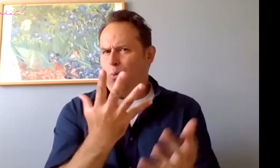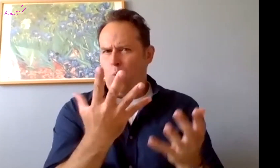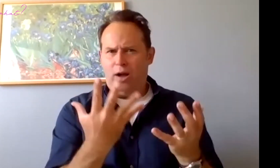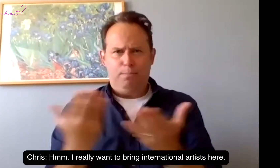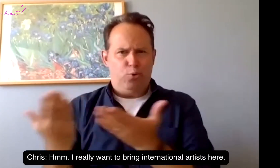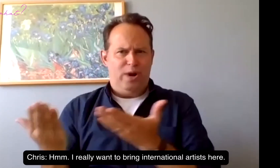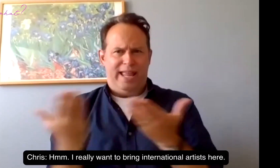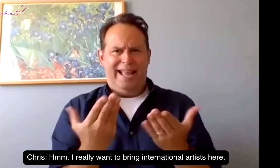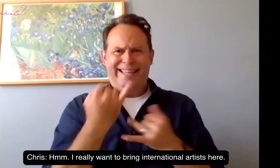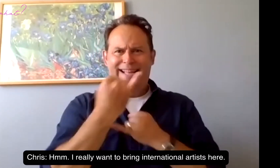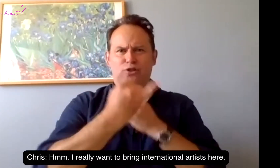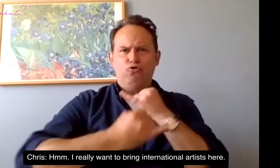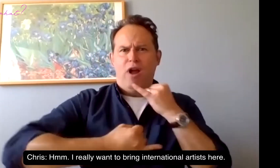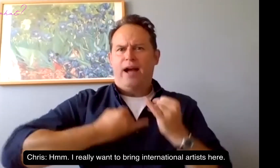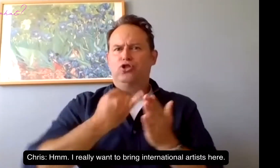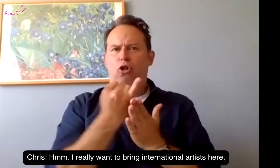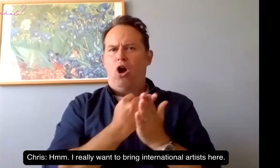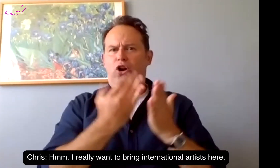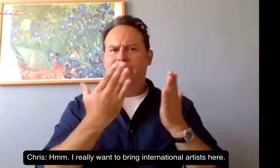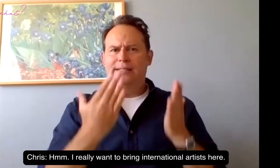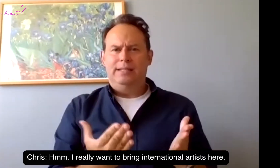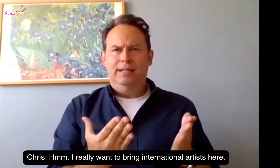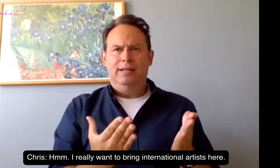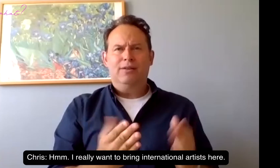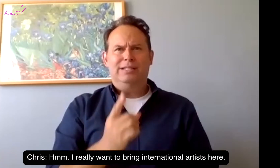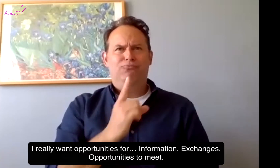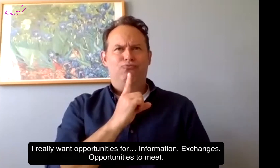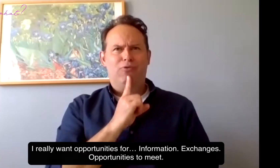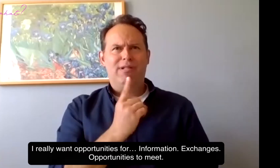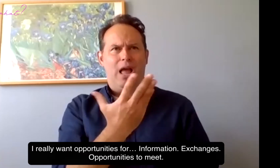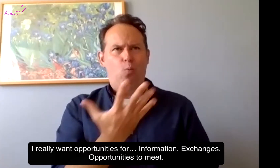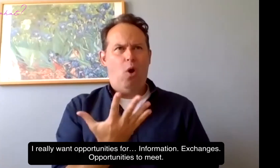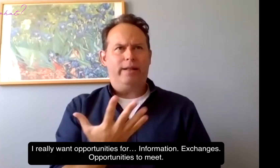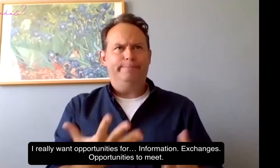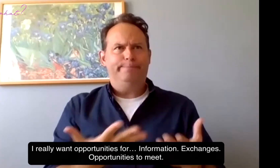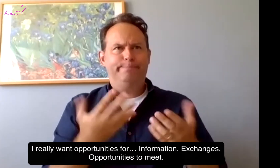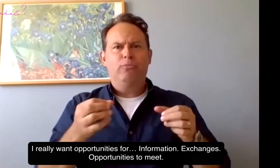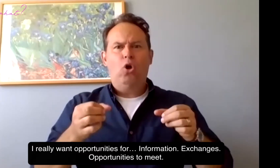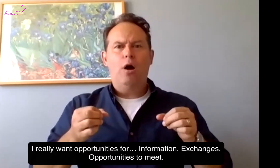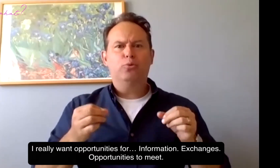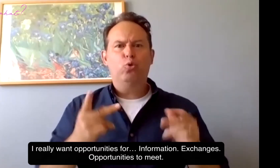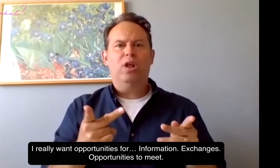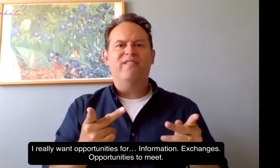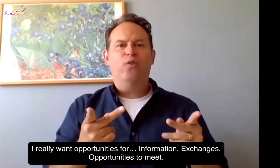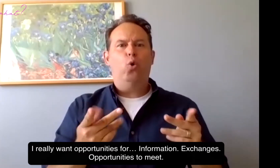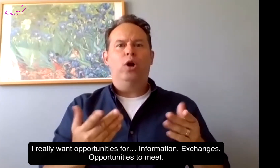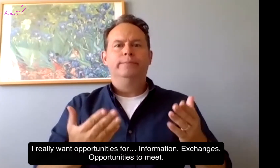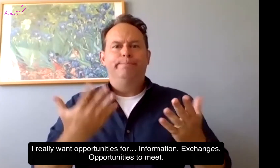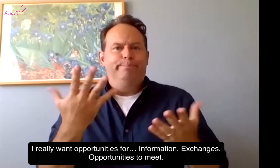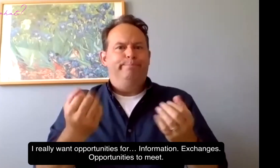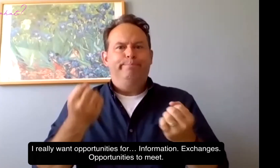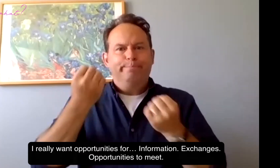Hmm. I really want to bring international artists here. I really want opportunities for information,